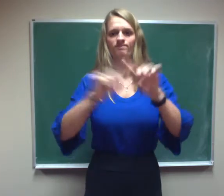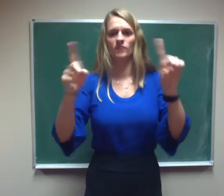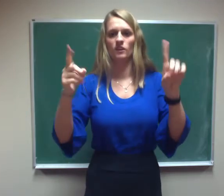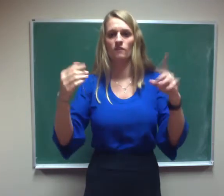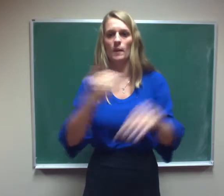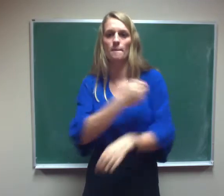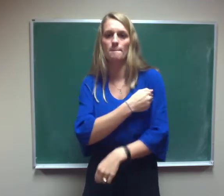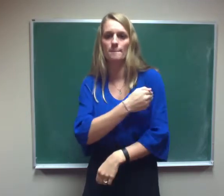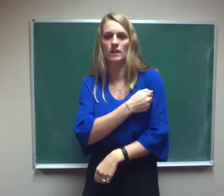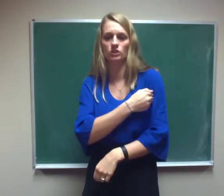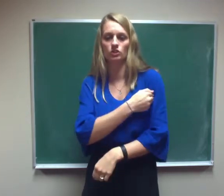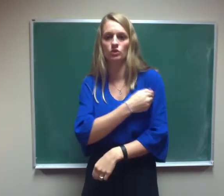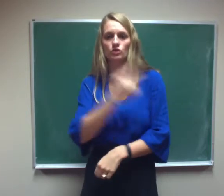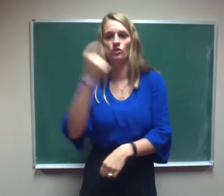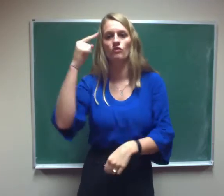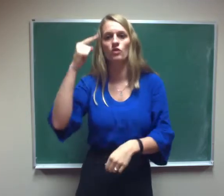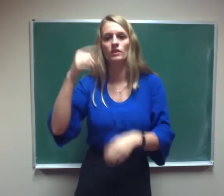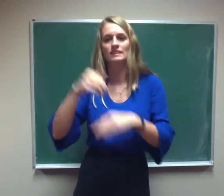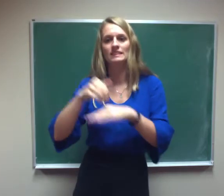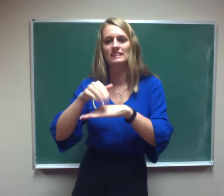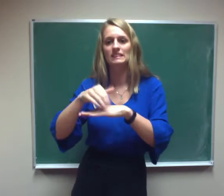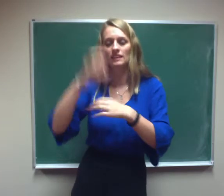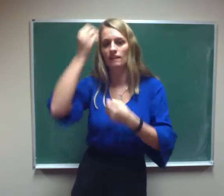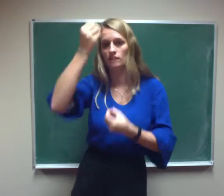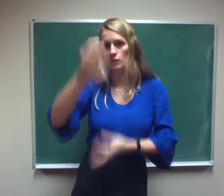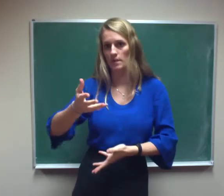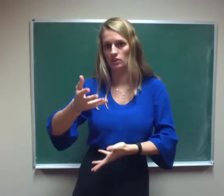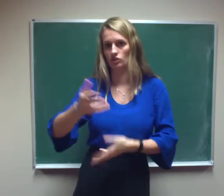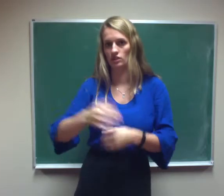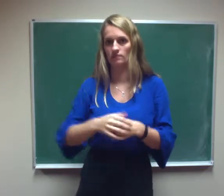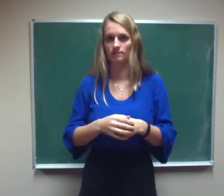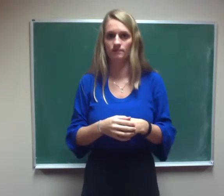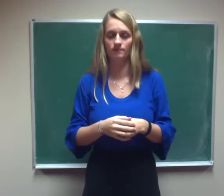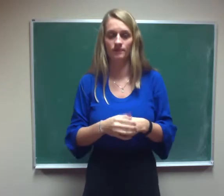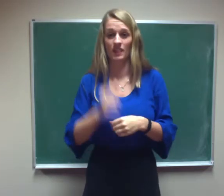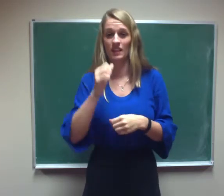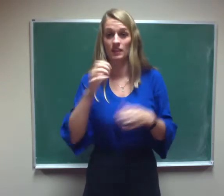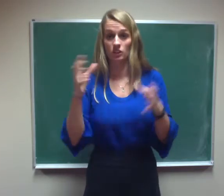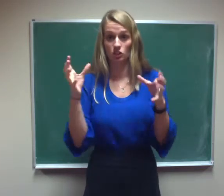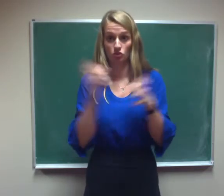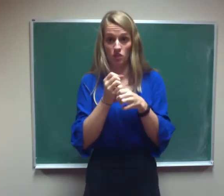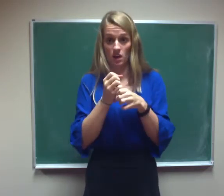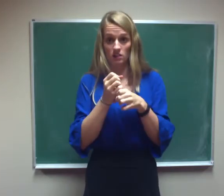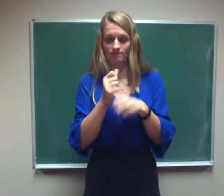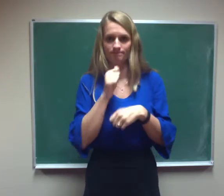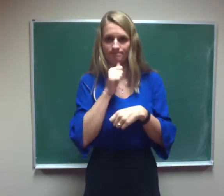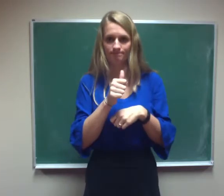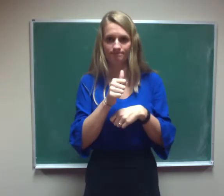cells, unlike true cardiac muscle cells, do not contract. In a sense, they're modified nerves or modified